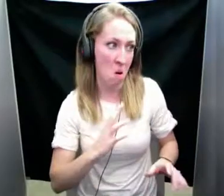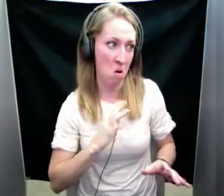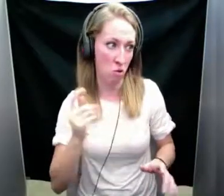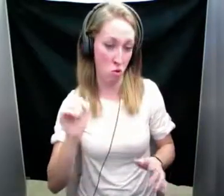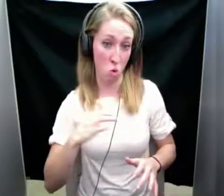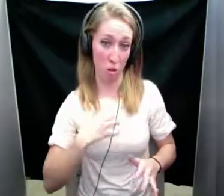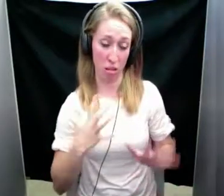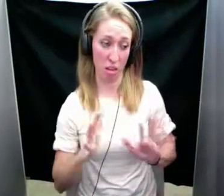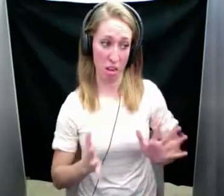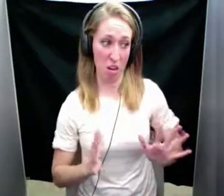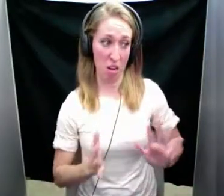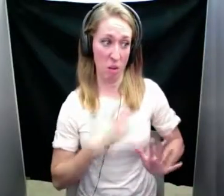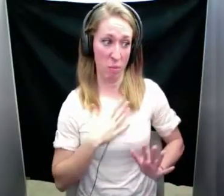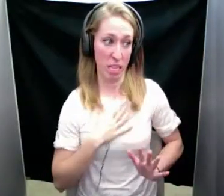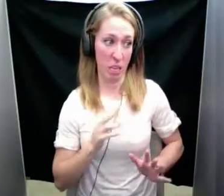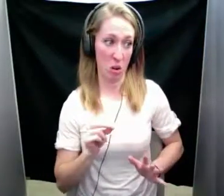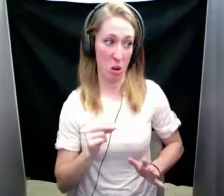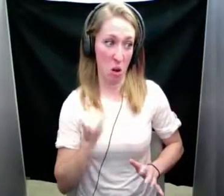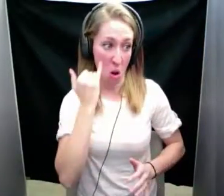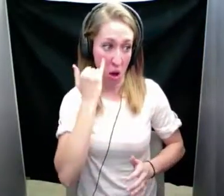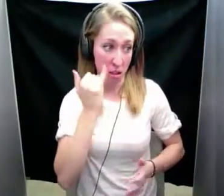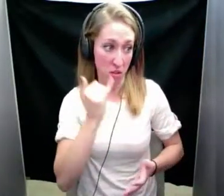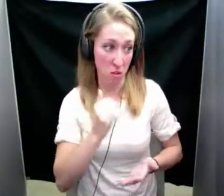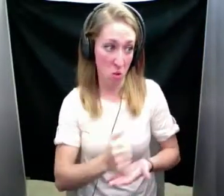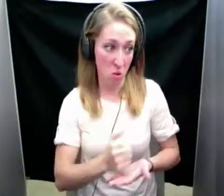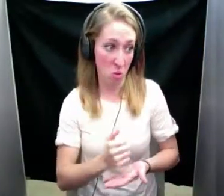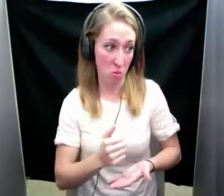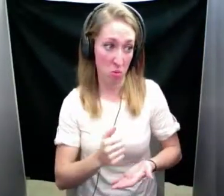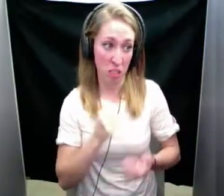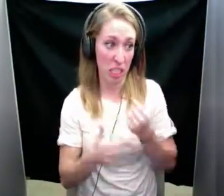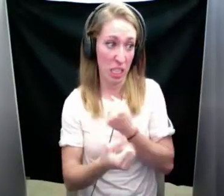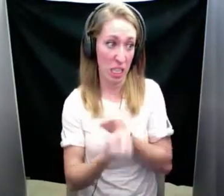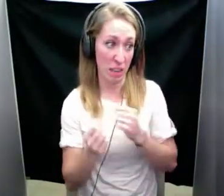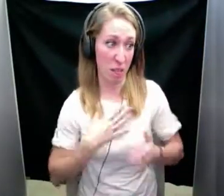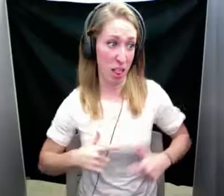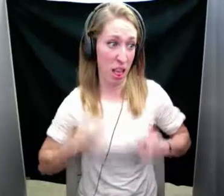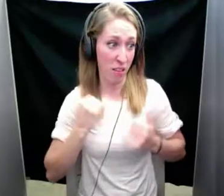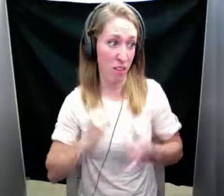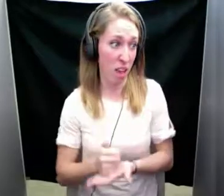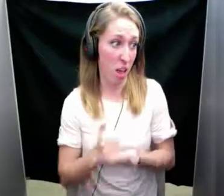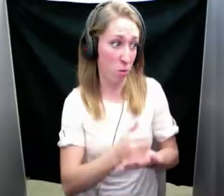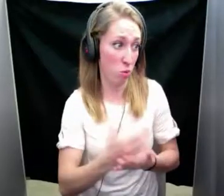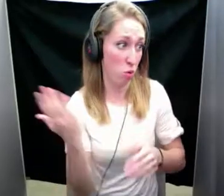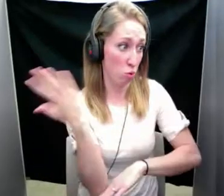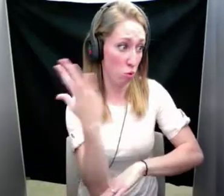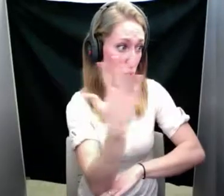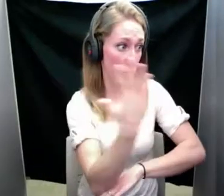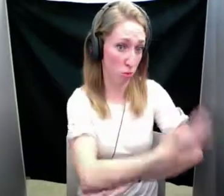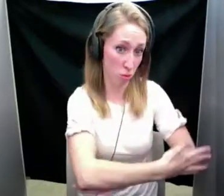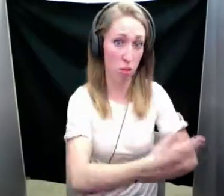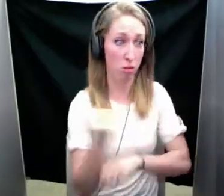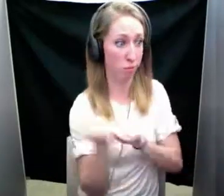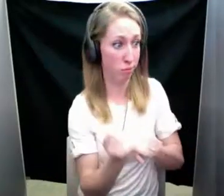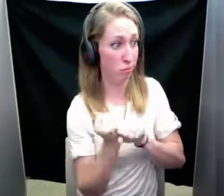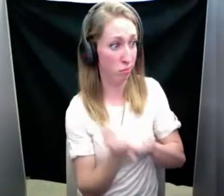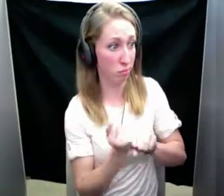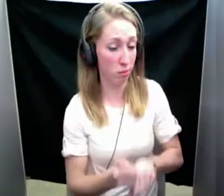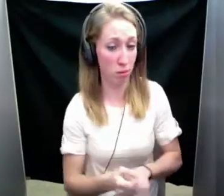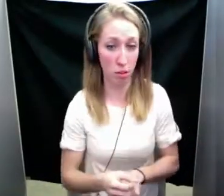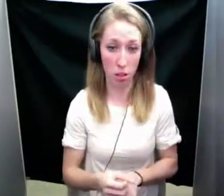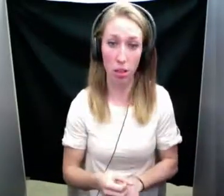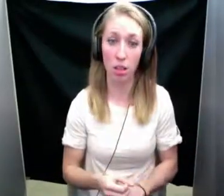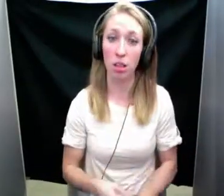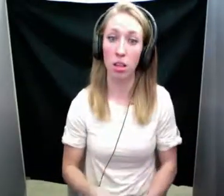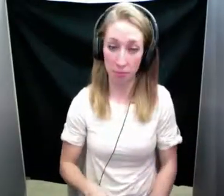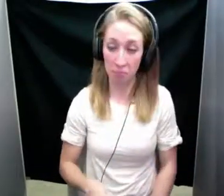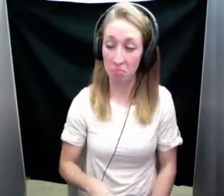trees? Yeah, sure. "That's a good idea. Suit yourself," said the boy. And so that's what they did. They cut down trees for